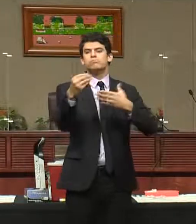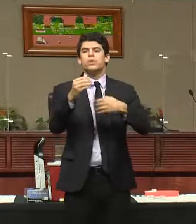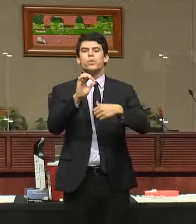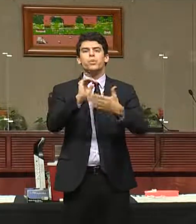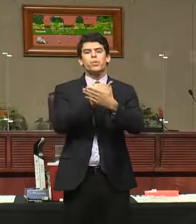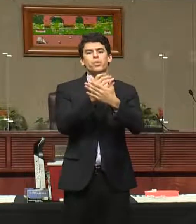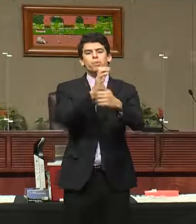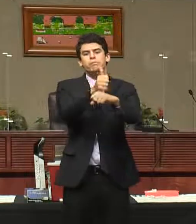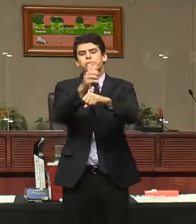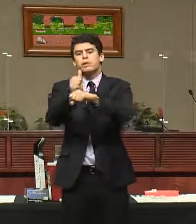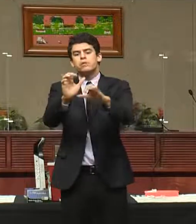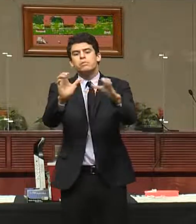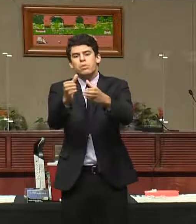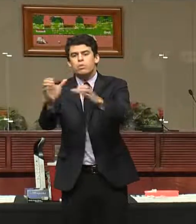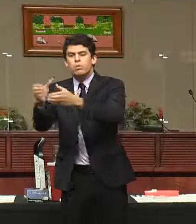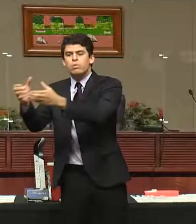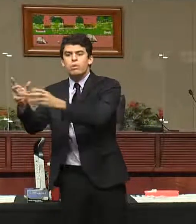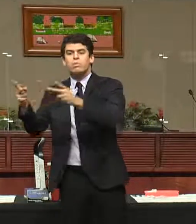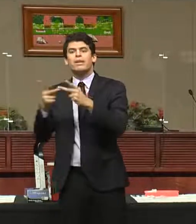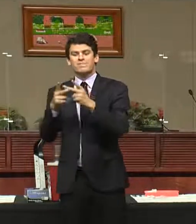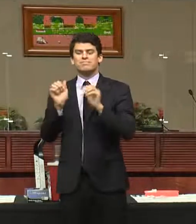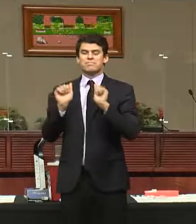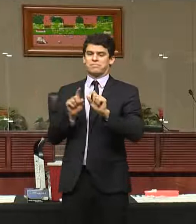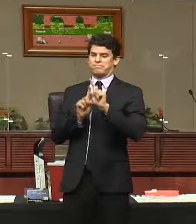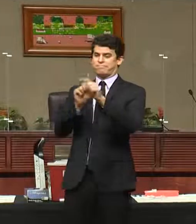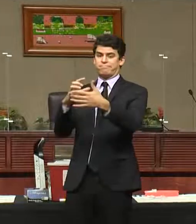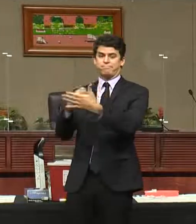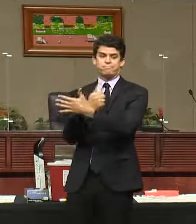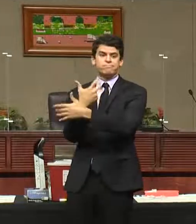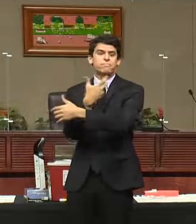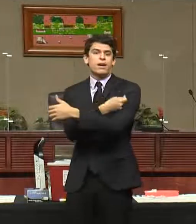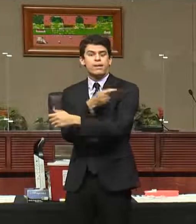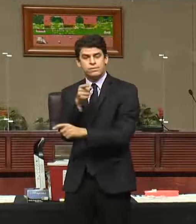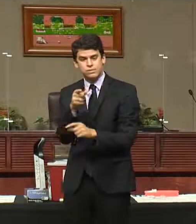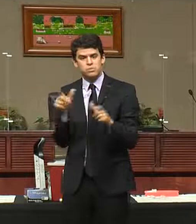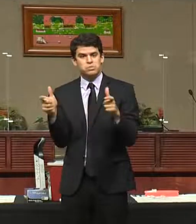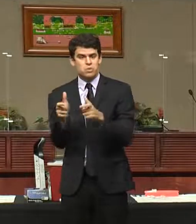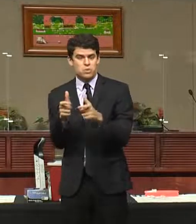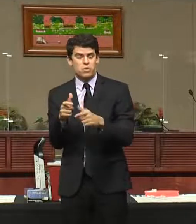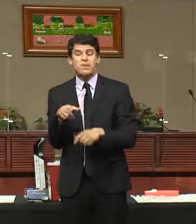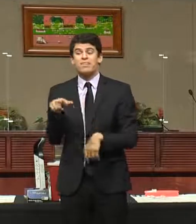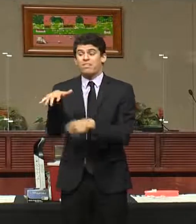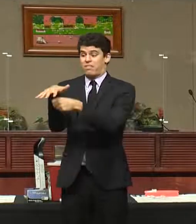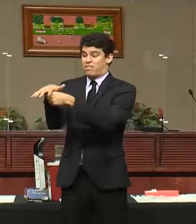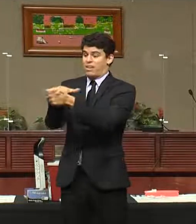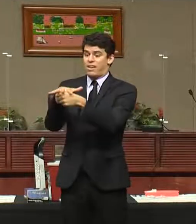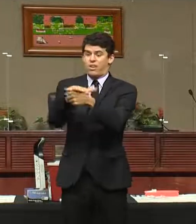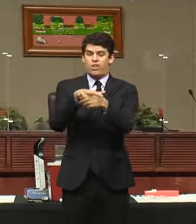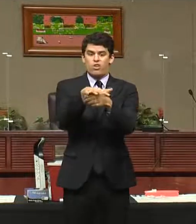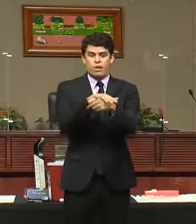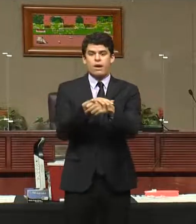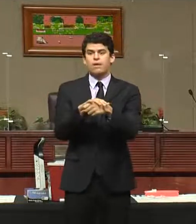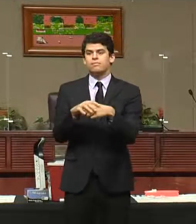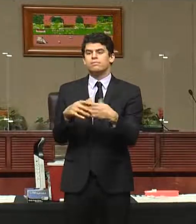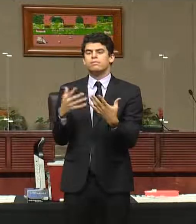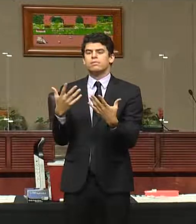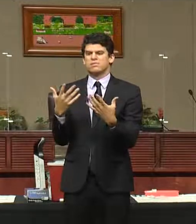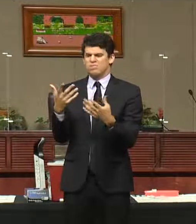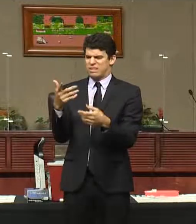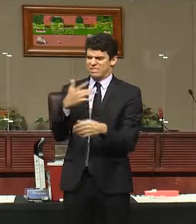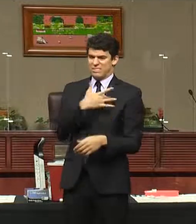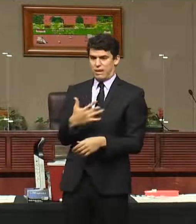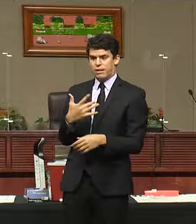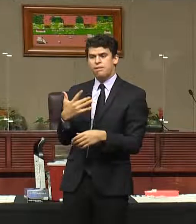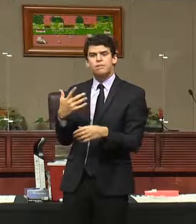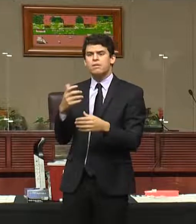pockets and areas that we have lower vaccination rates, and that's what will come next. Also with that, which is a good